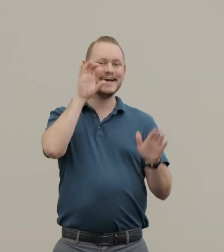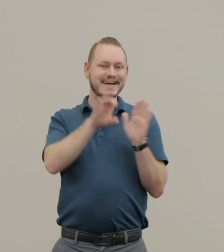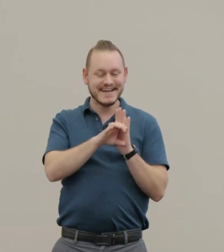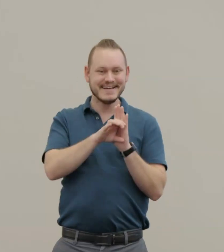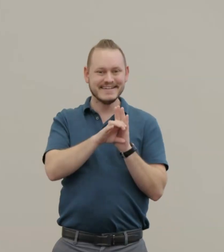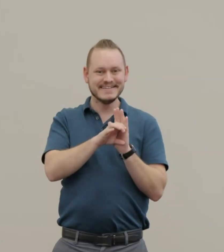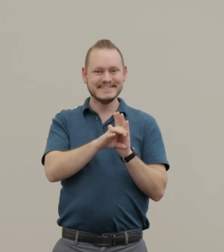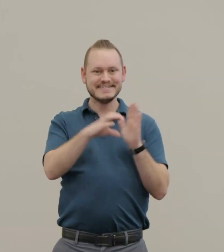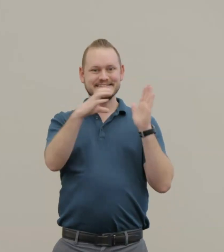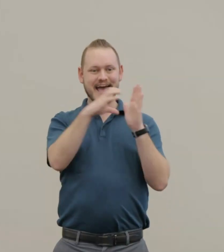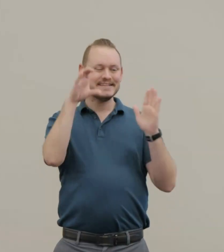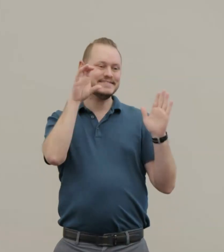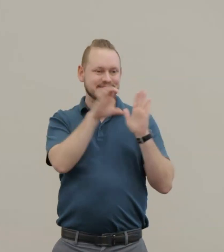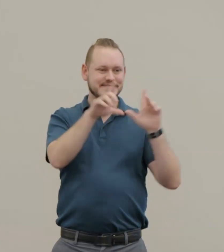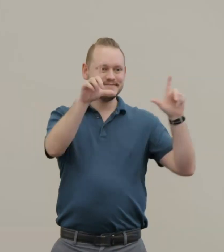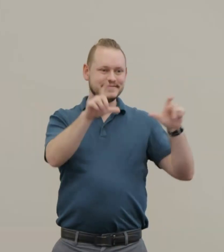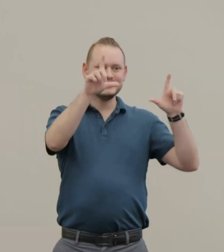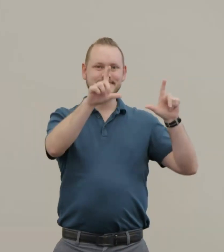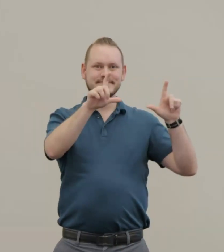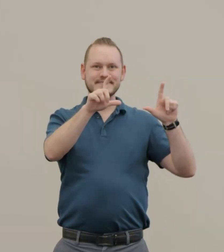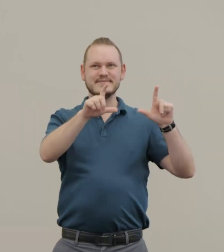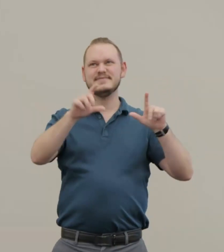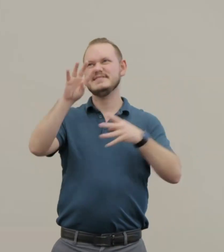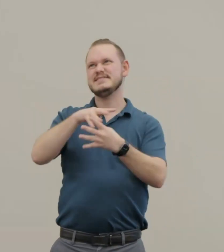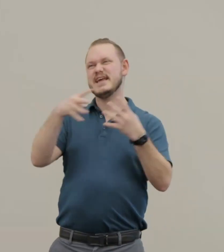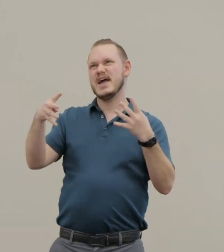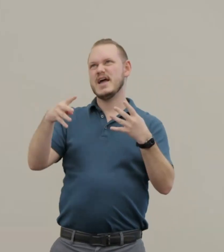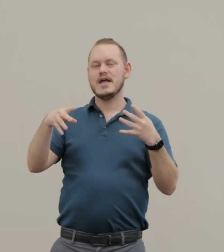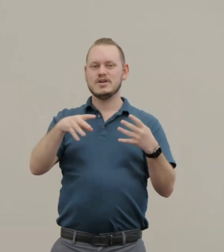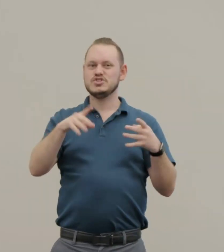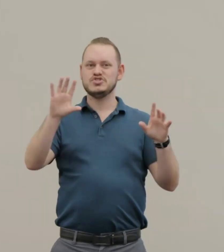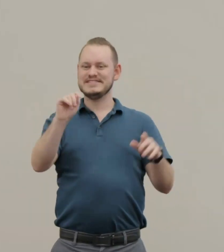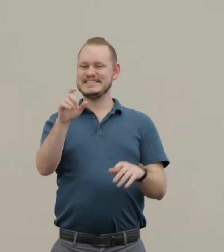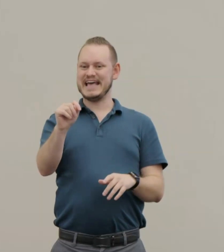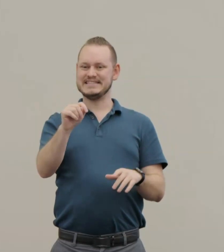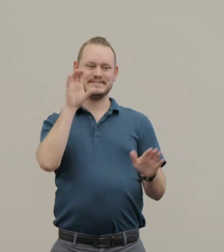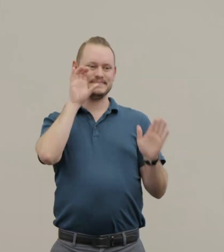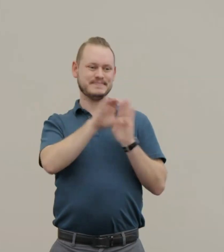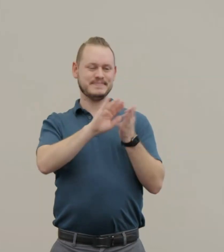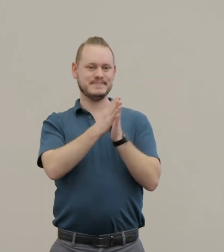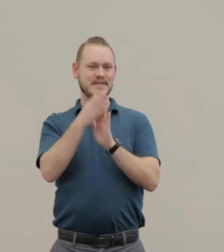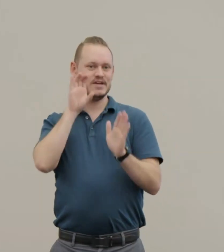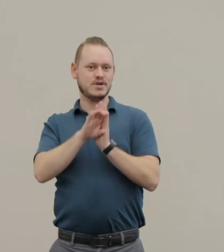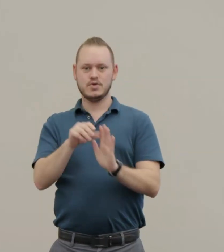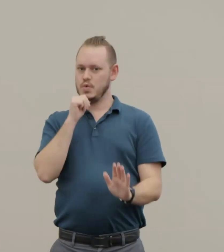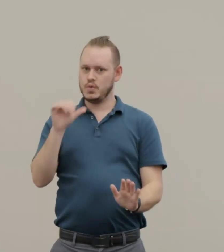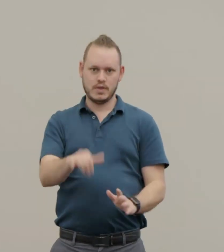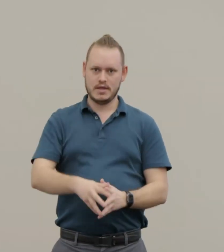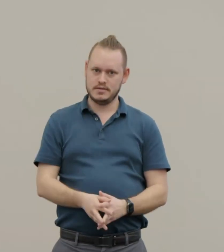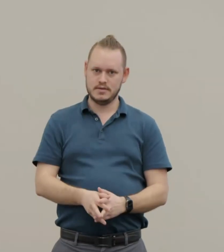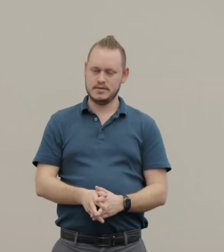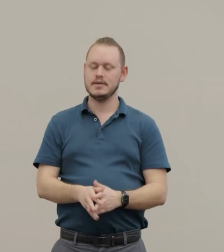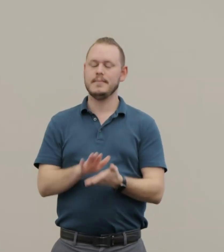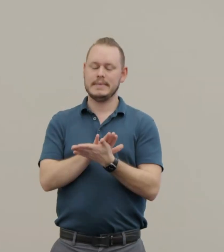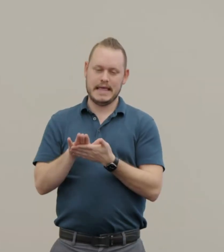image of text or not maybe a diagram, but like just text. It's just prettier when I make it an image. Don't do that. Make it